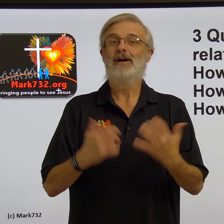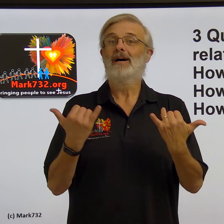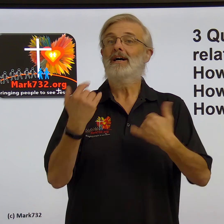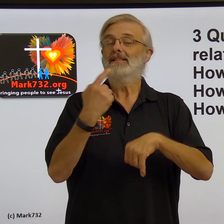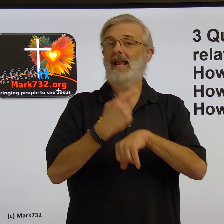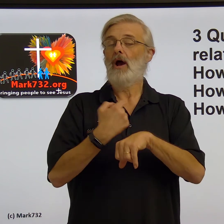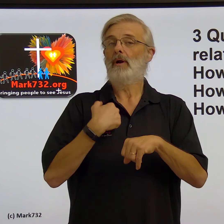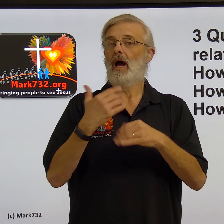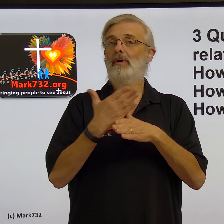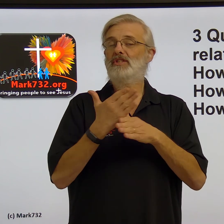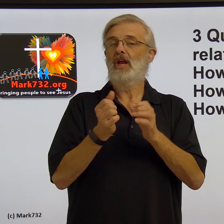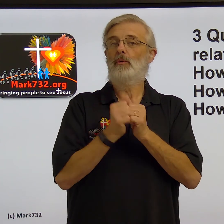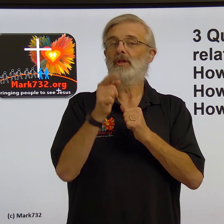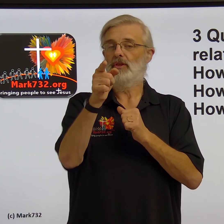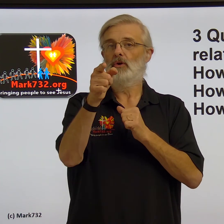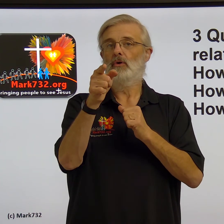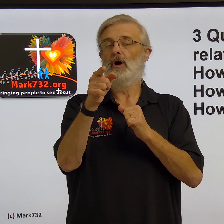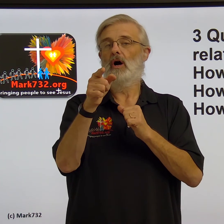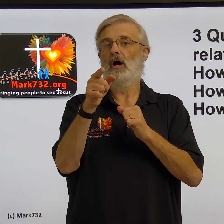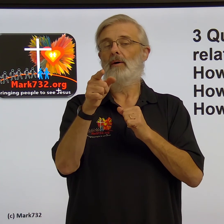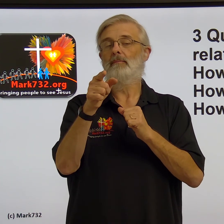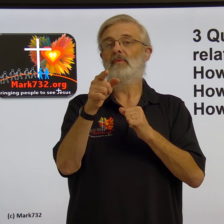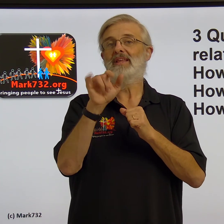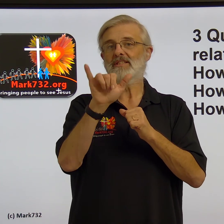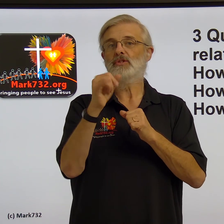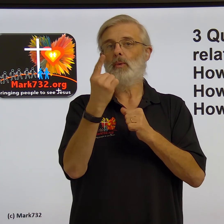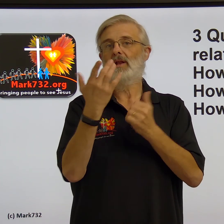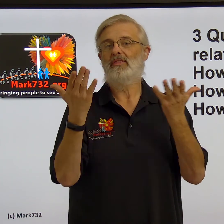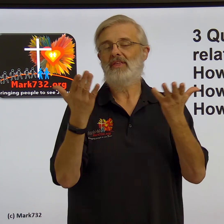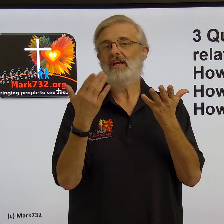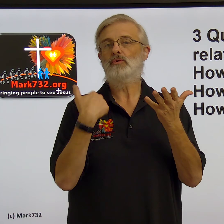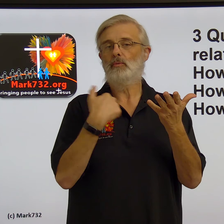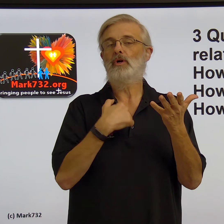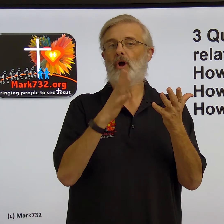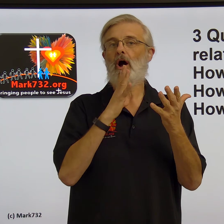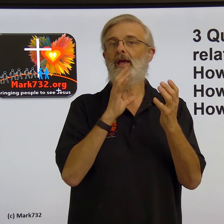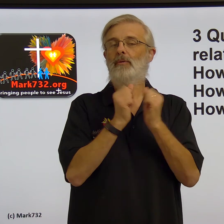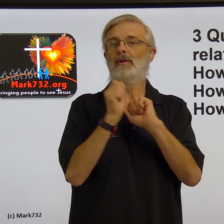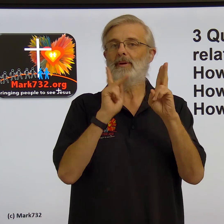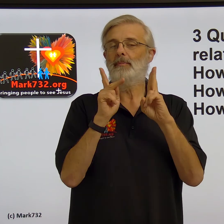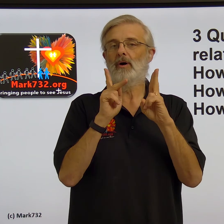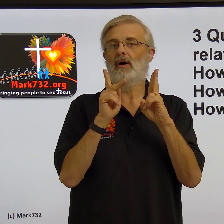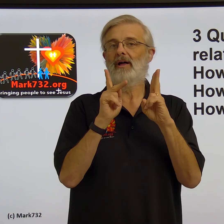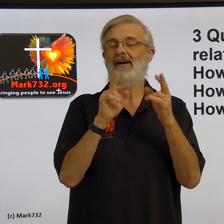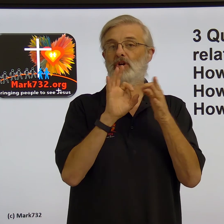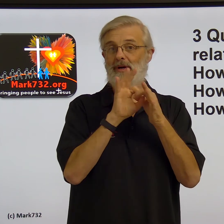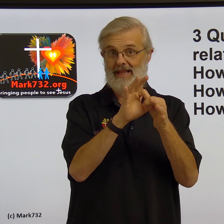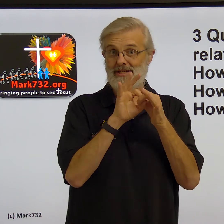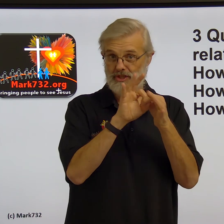Today I want to share with you this is one of the things when we're talking with people and having relationships